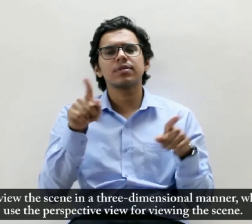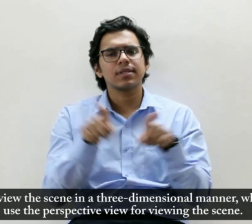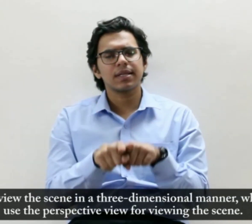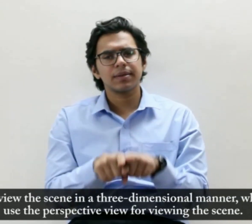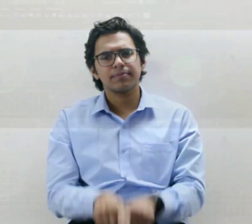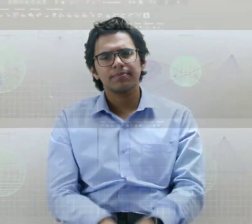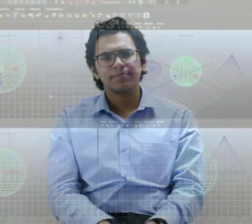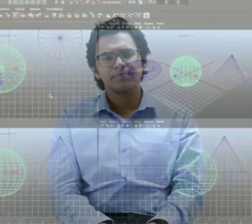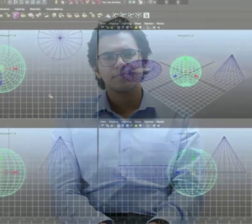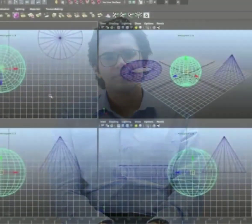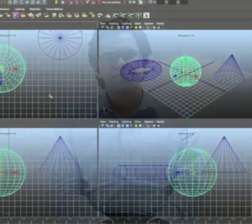the scene.